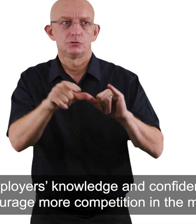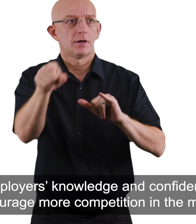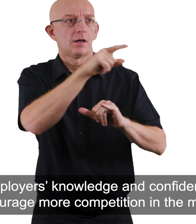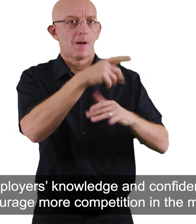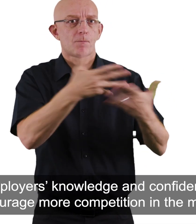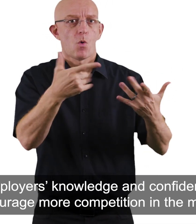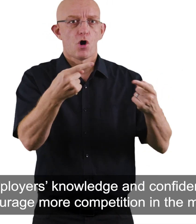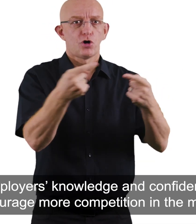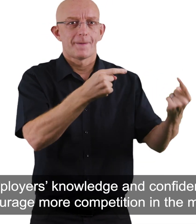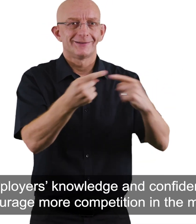market